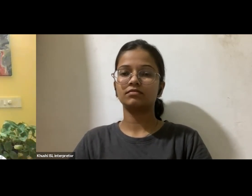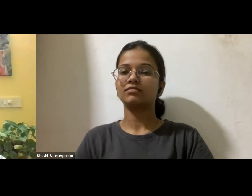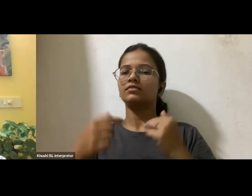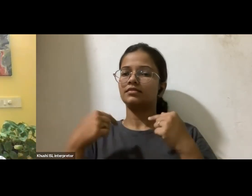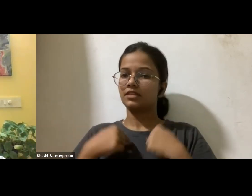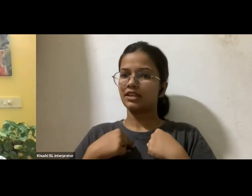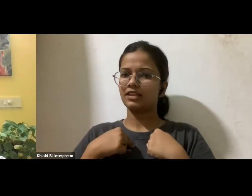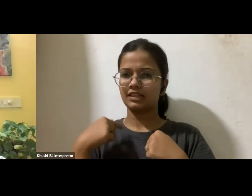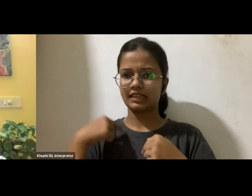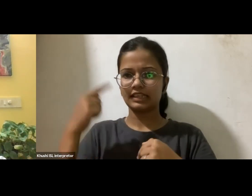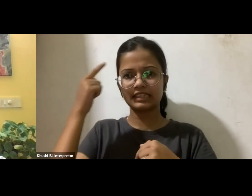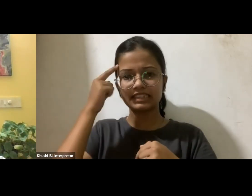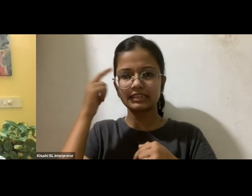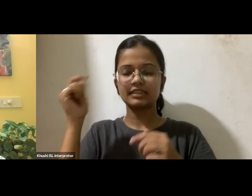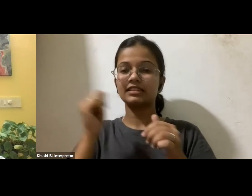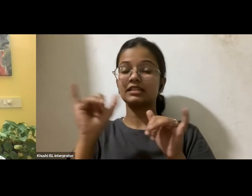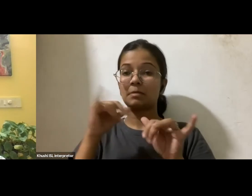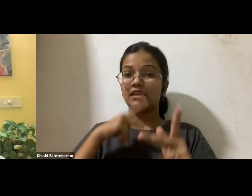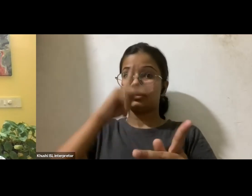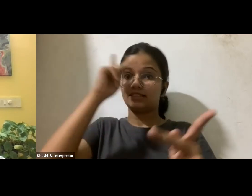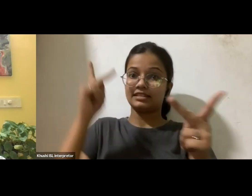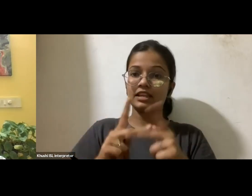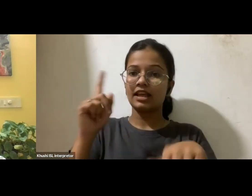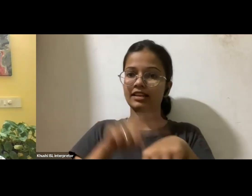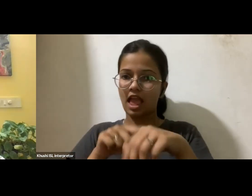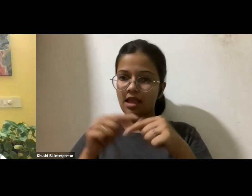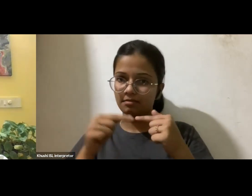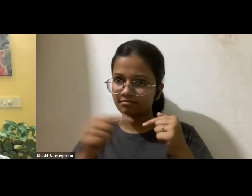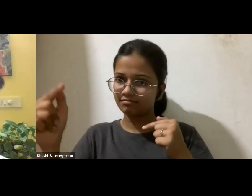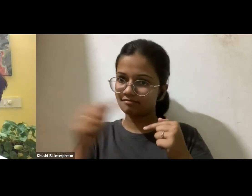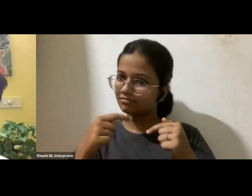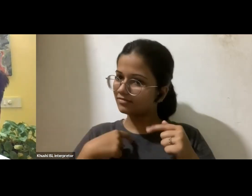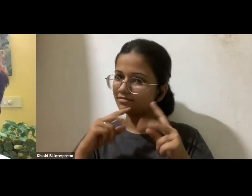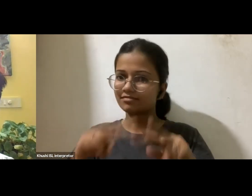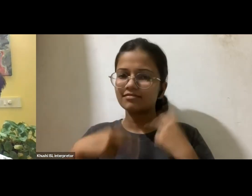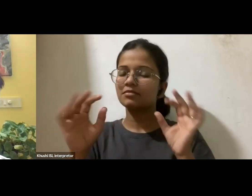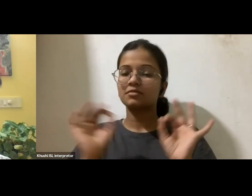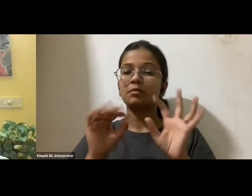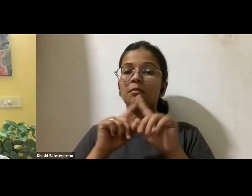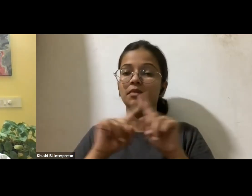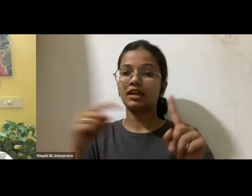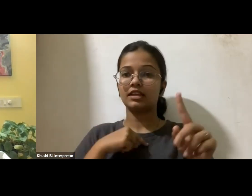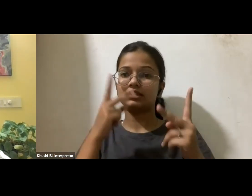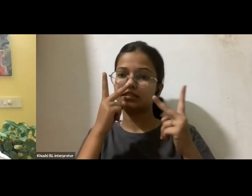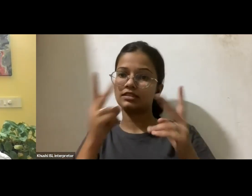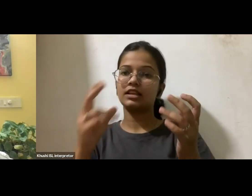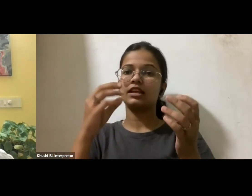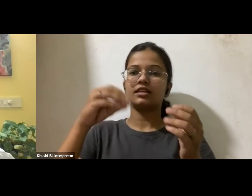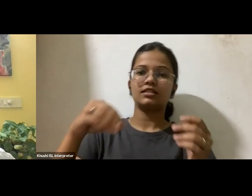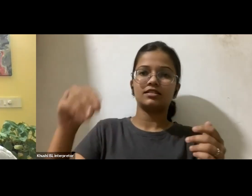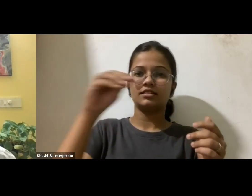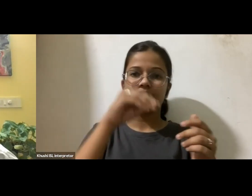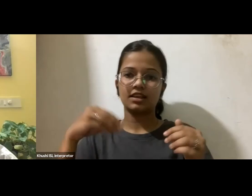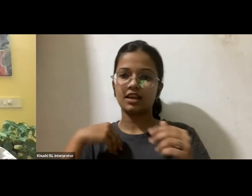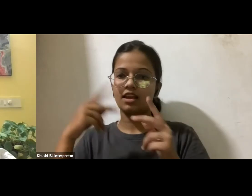I don't think I can say an exact timeline, but I have seen glitter as an